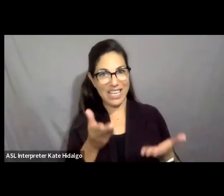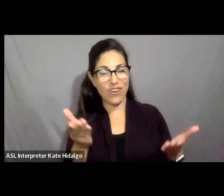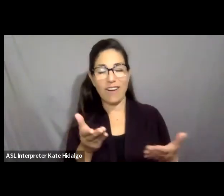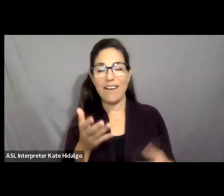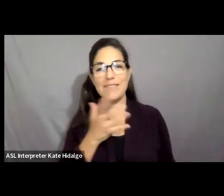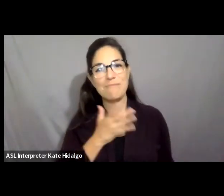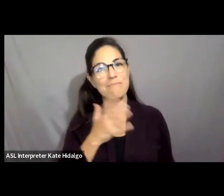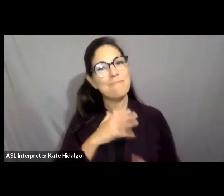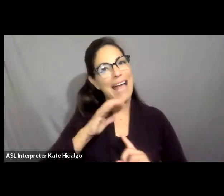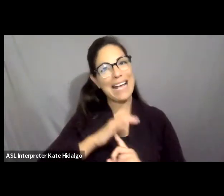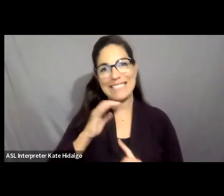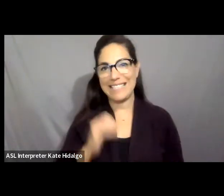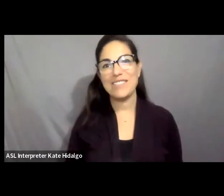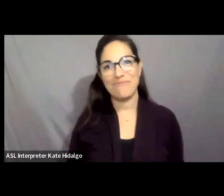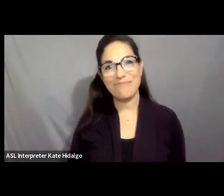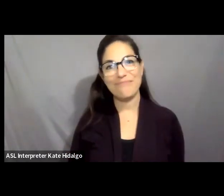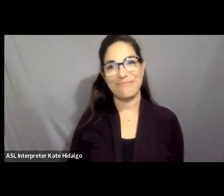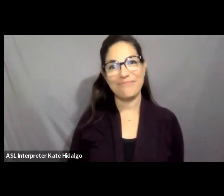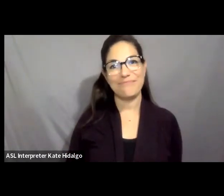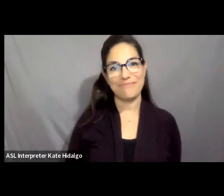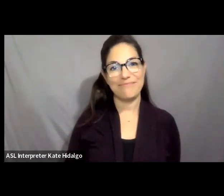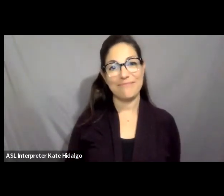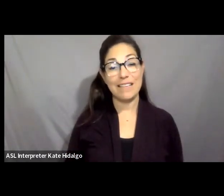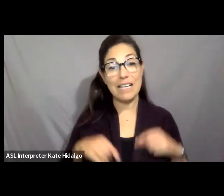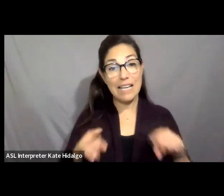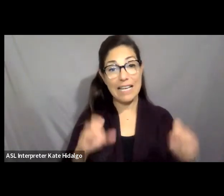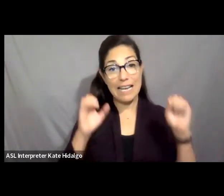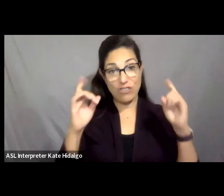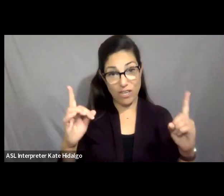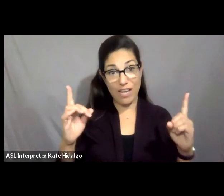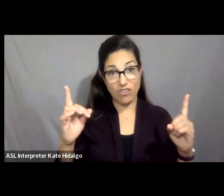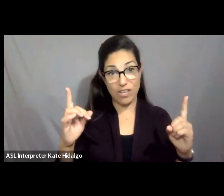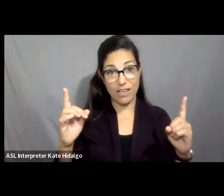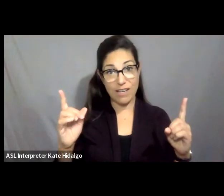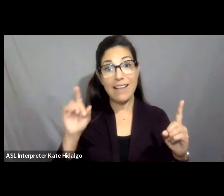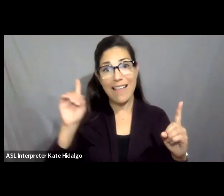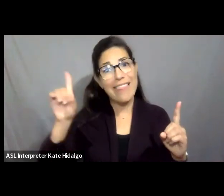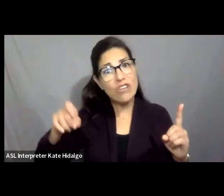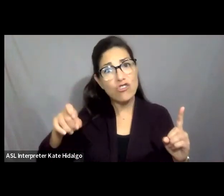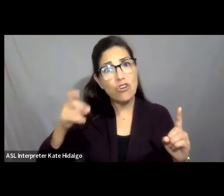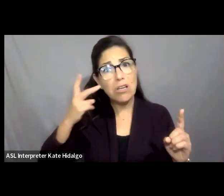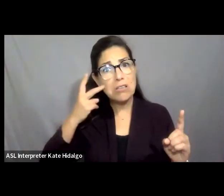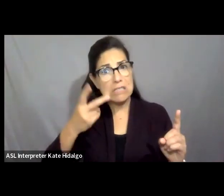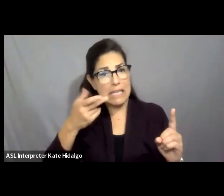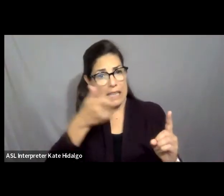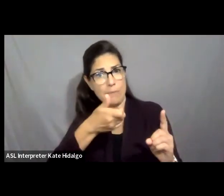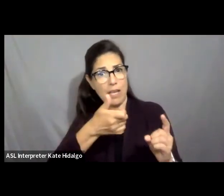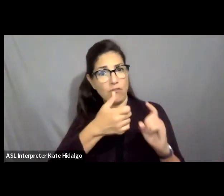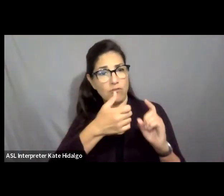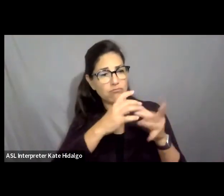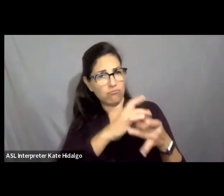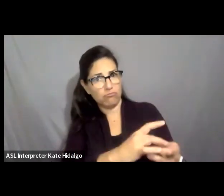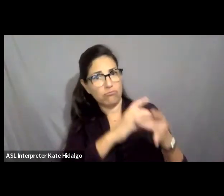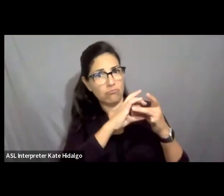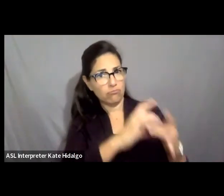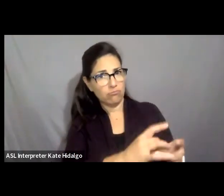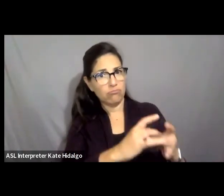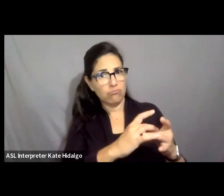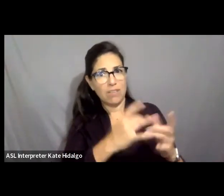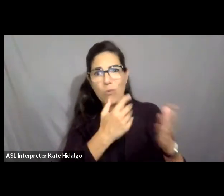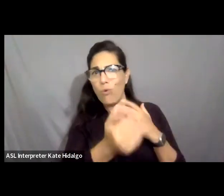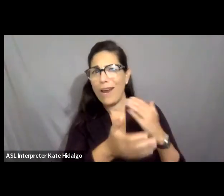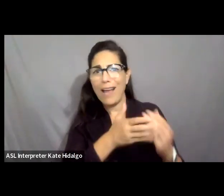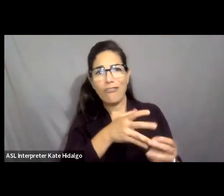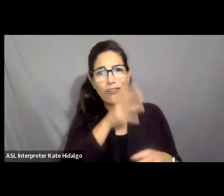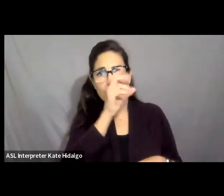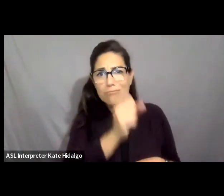excellent. Because in education is where they should see themselves as great, no matter what they're interested in.